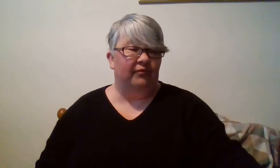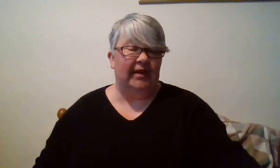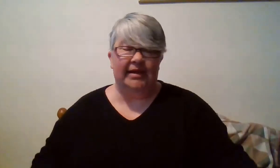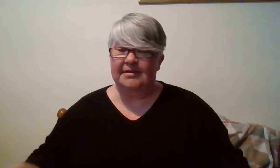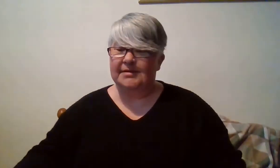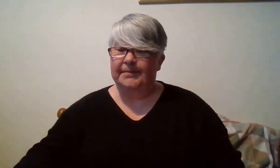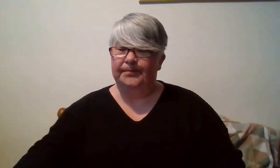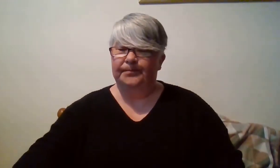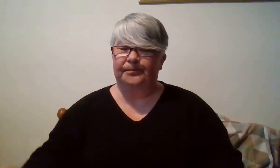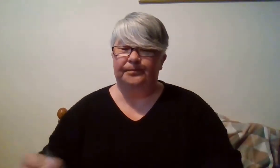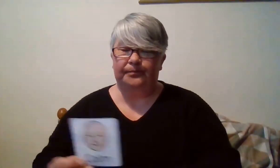Brilliant.